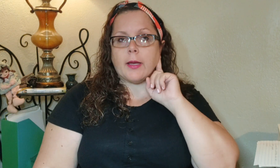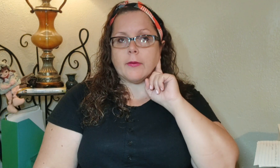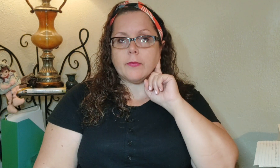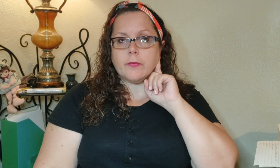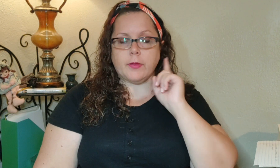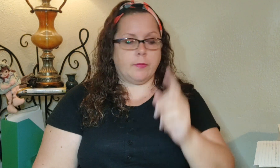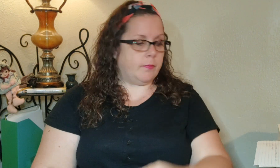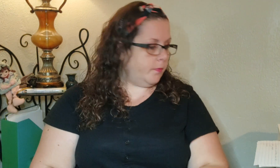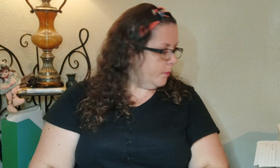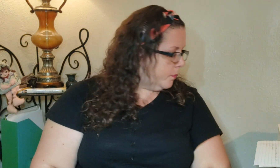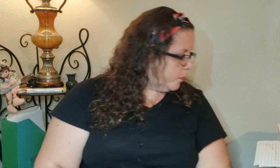deaf.